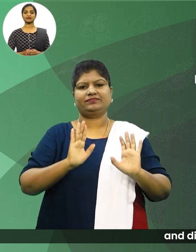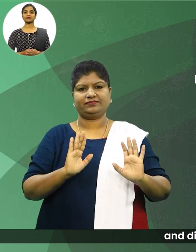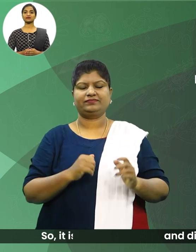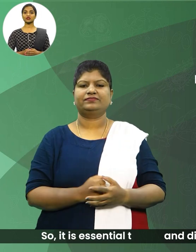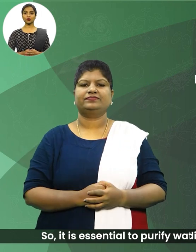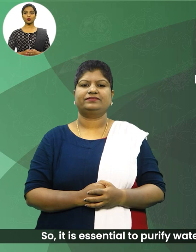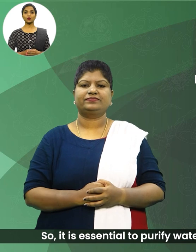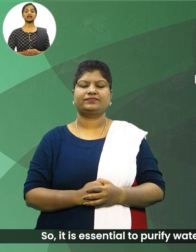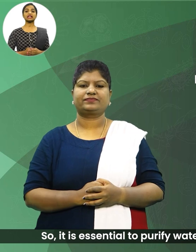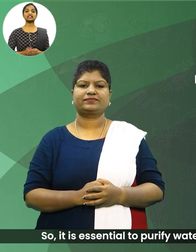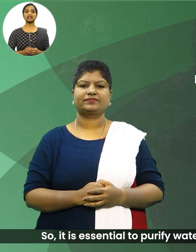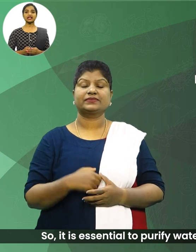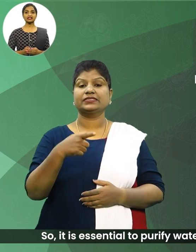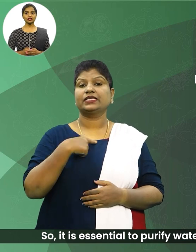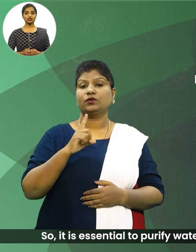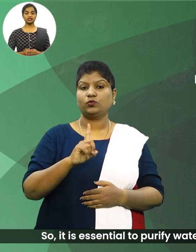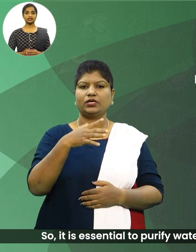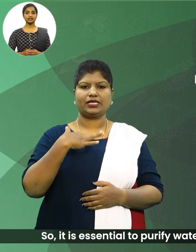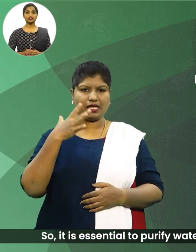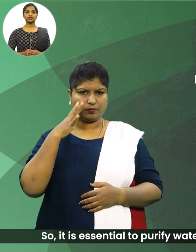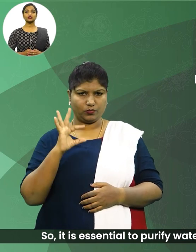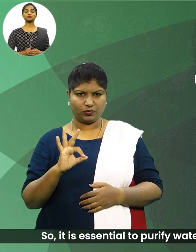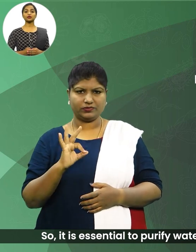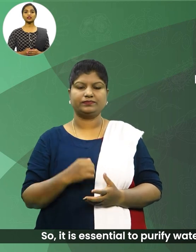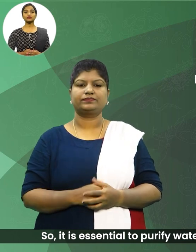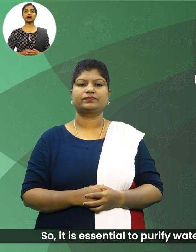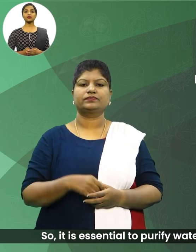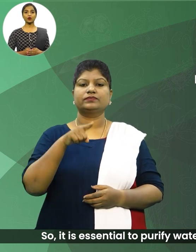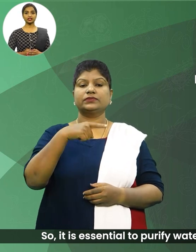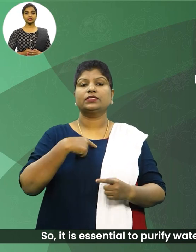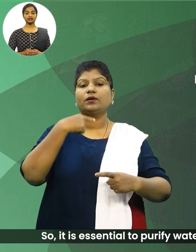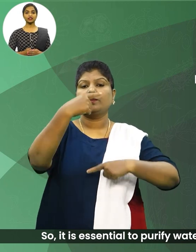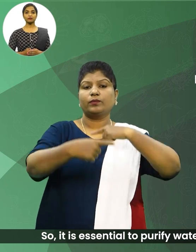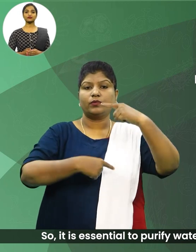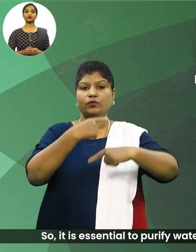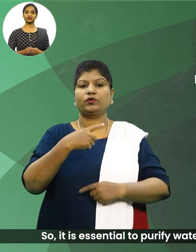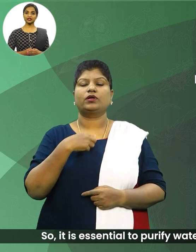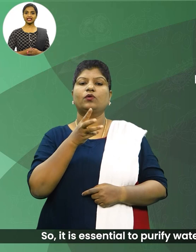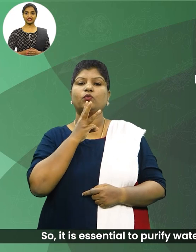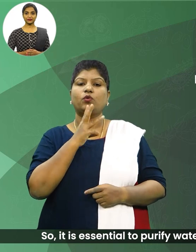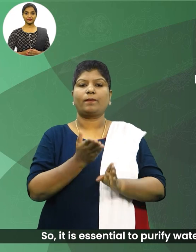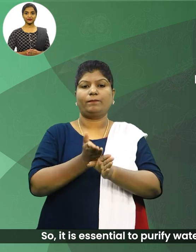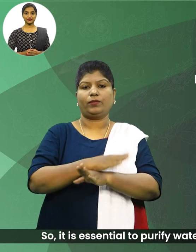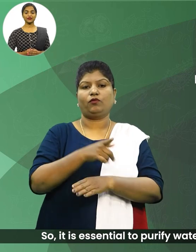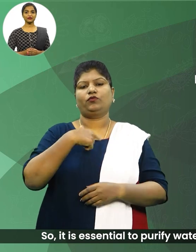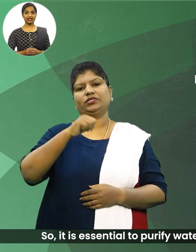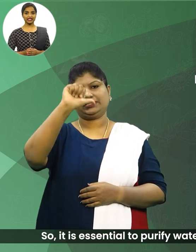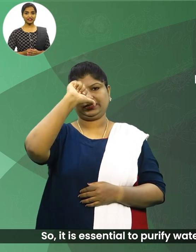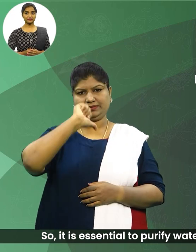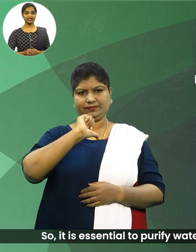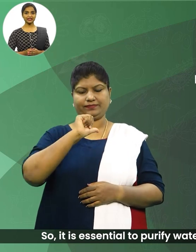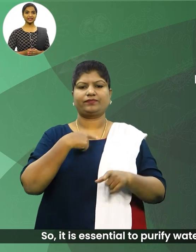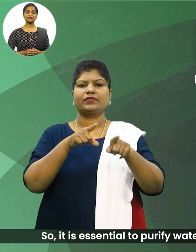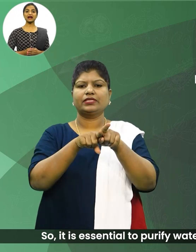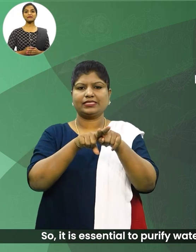So, it is essential to purify water before drinking. For